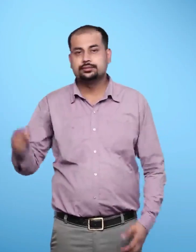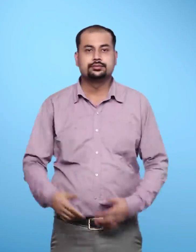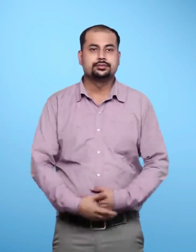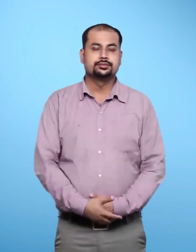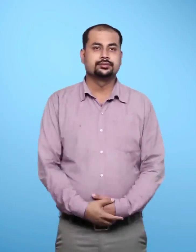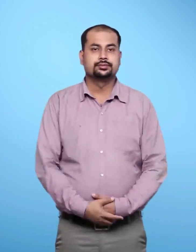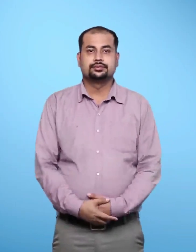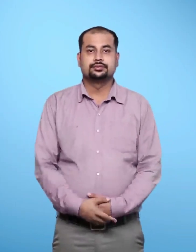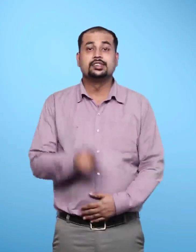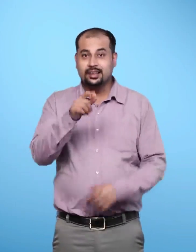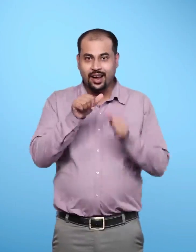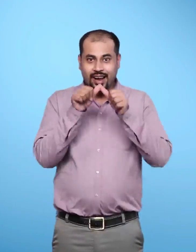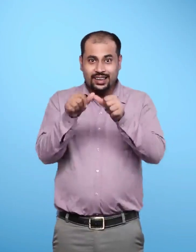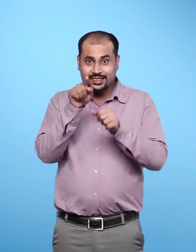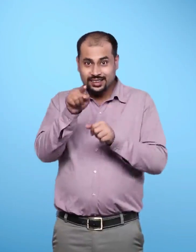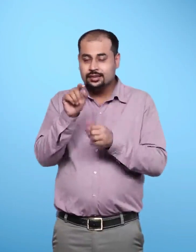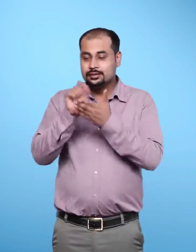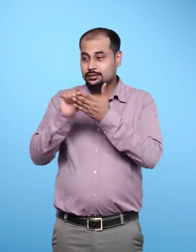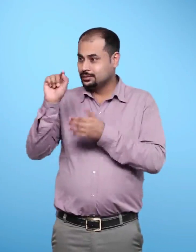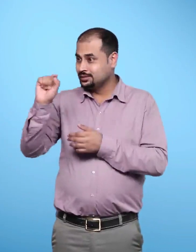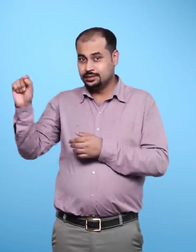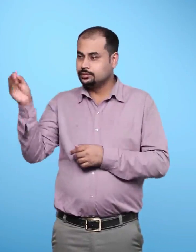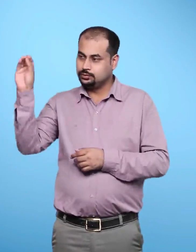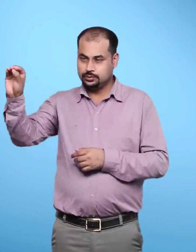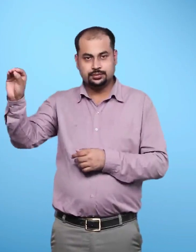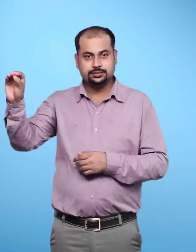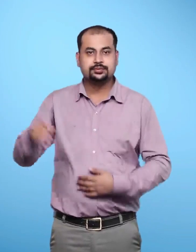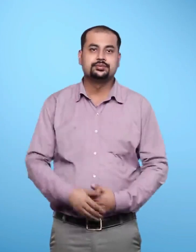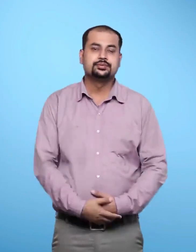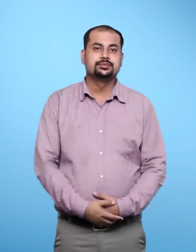Dash. Write your answer in the blank space.